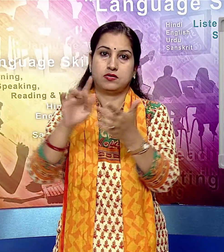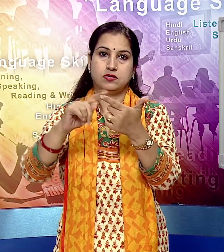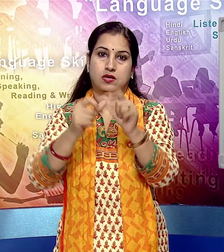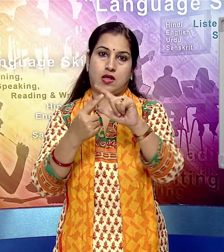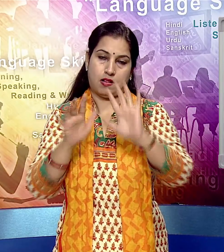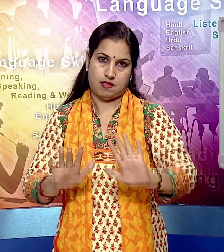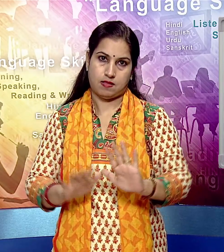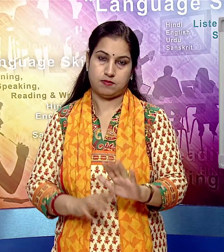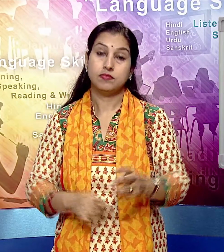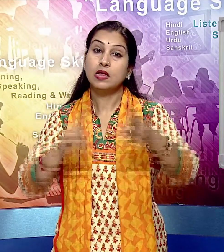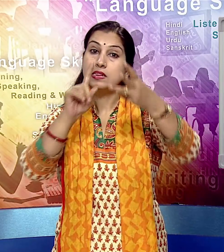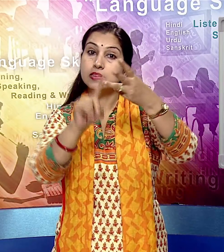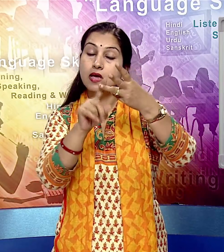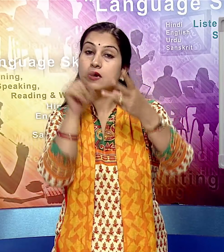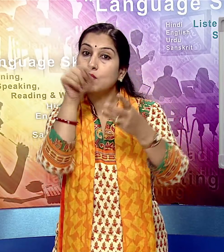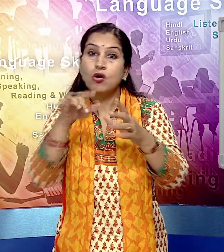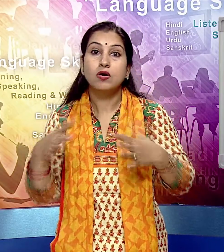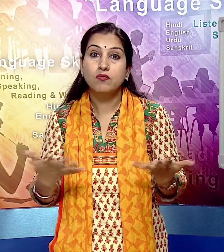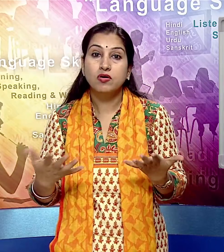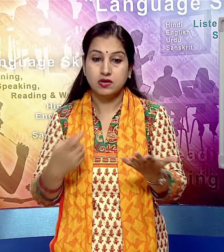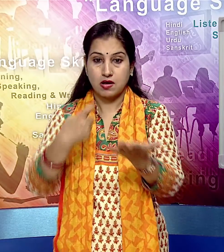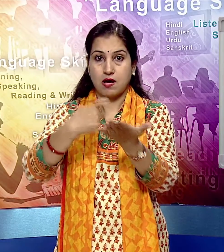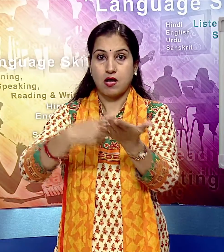The third point is roasting.